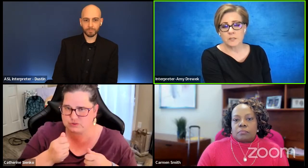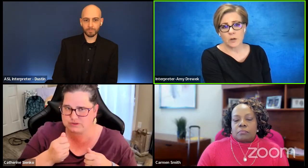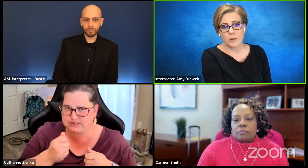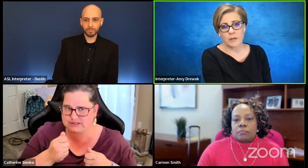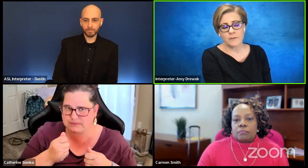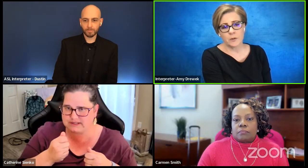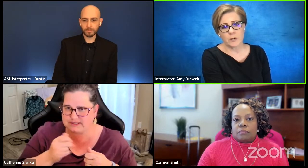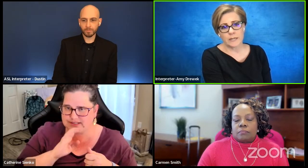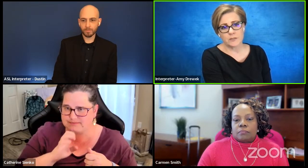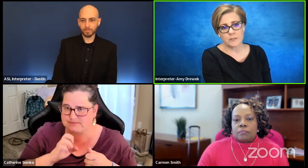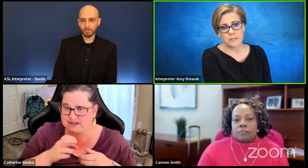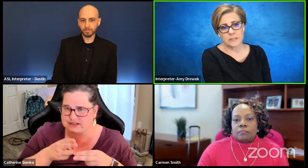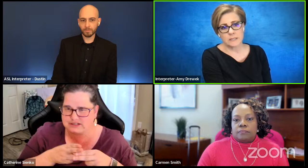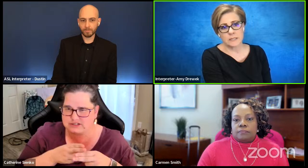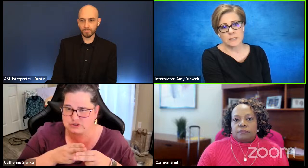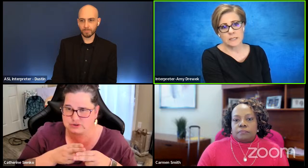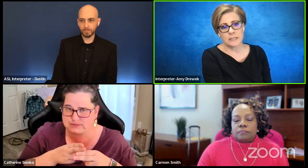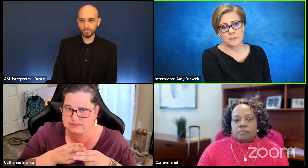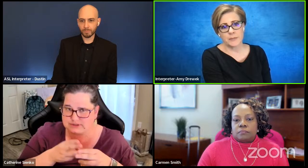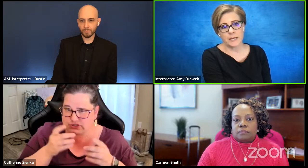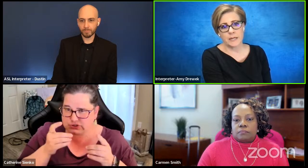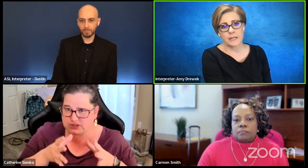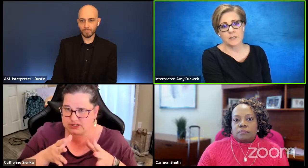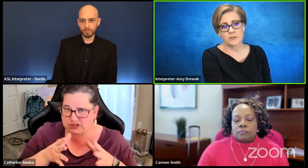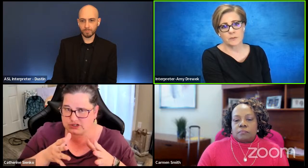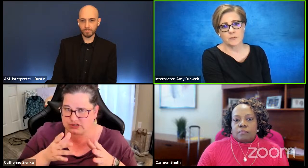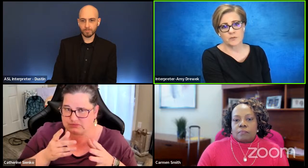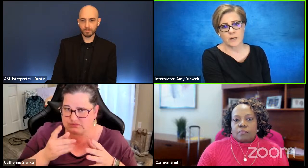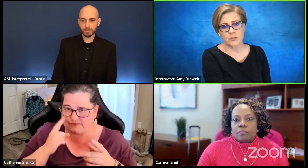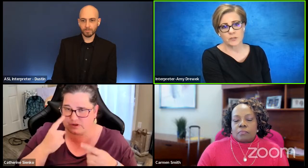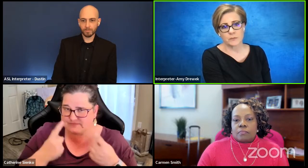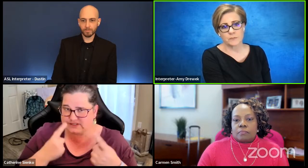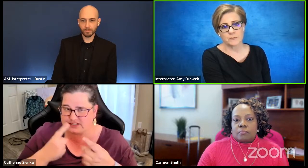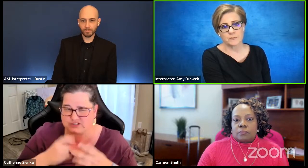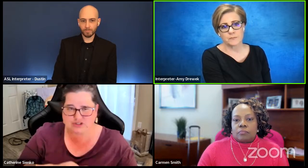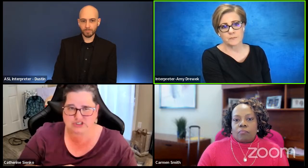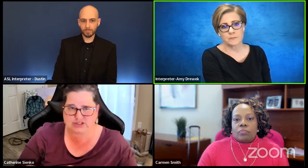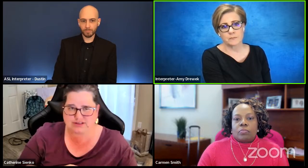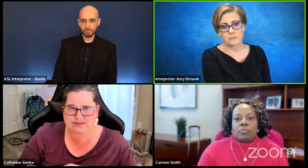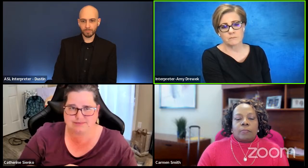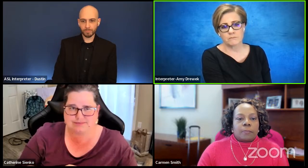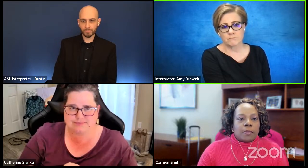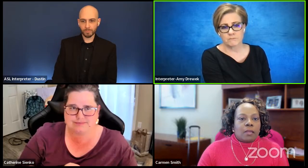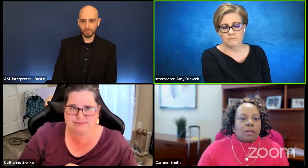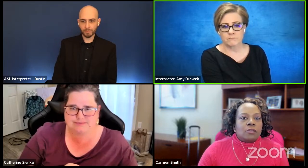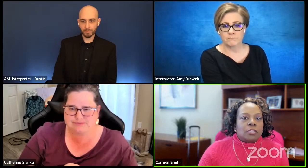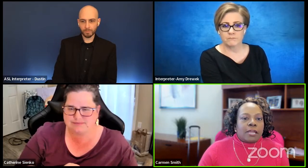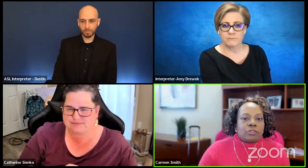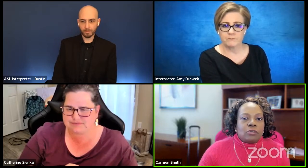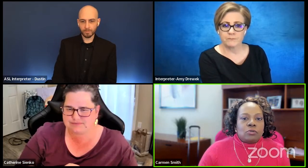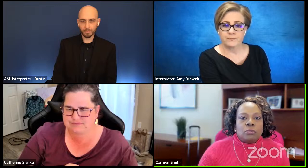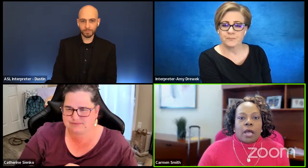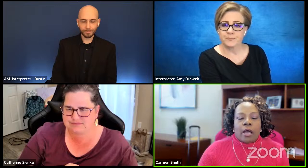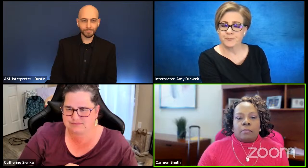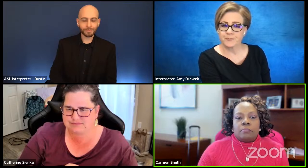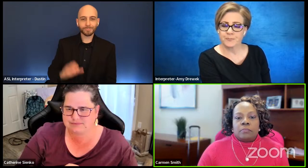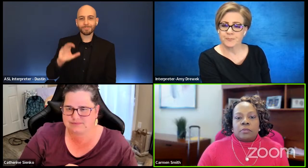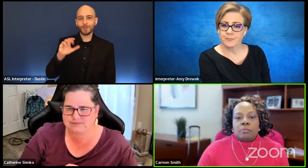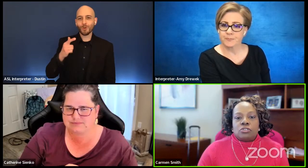Commissioner Cohen would like to know if you are interested in being interim director. Good